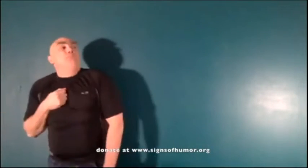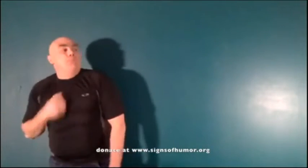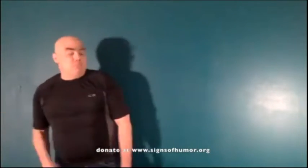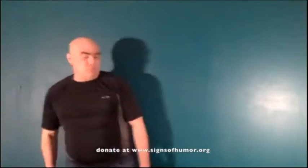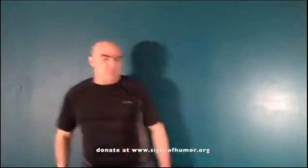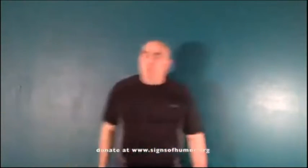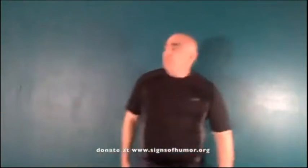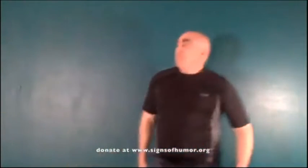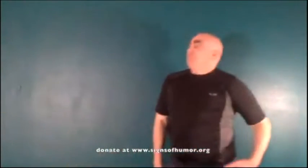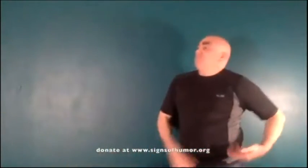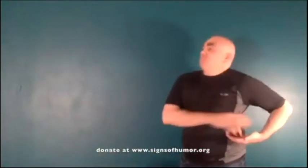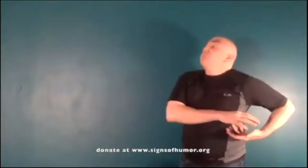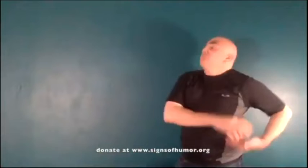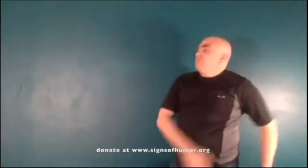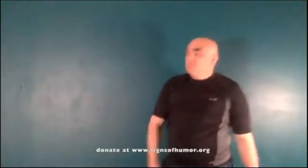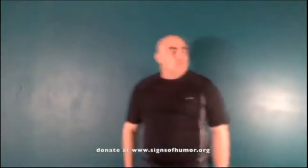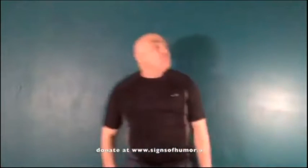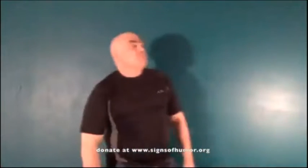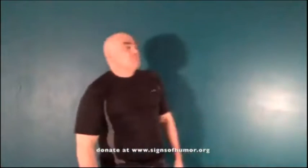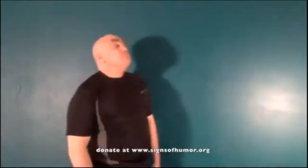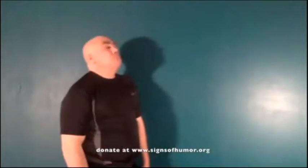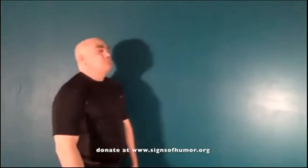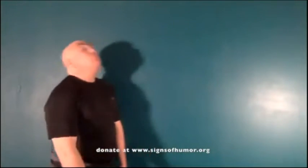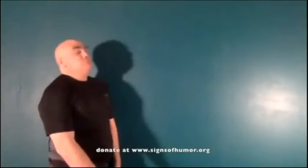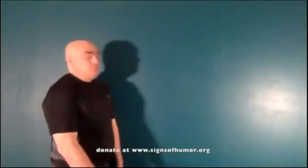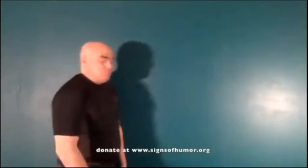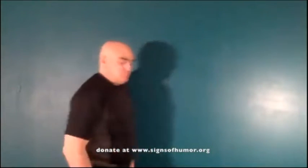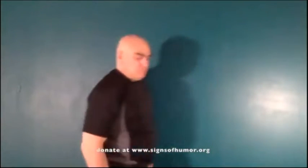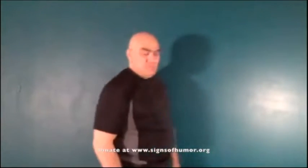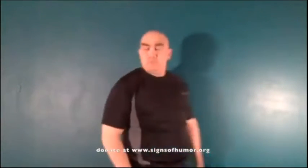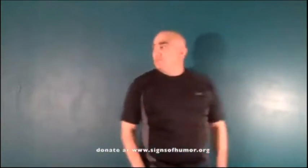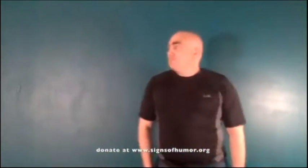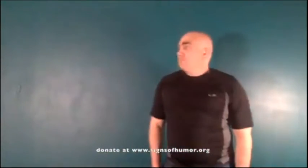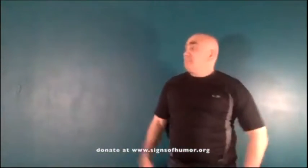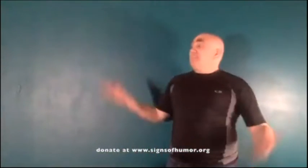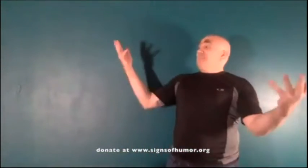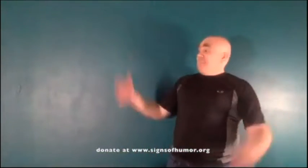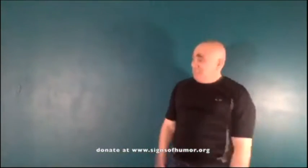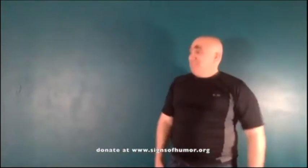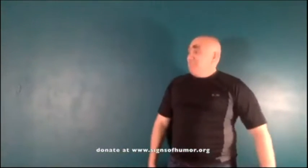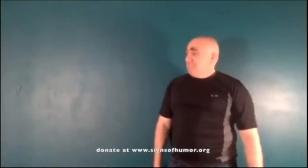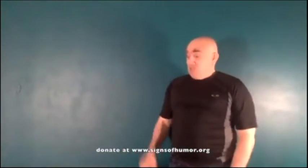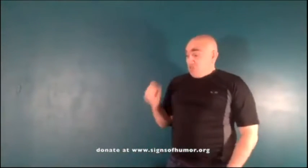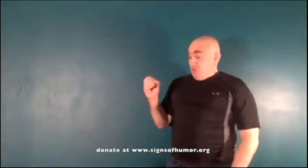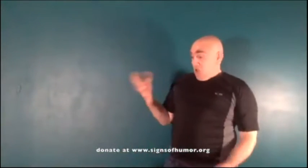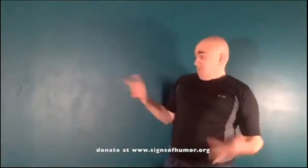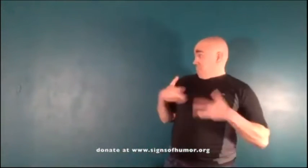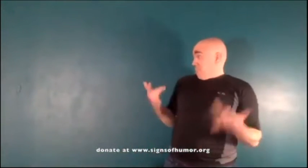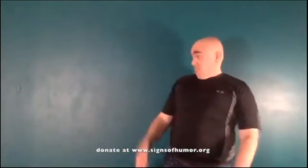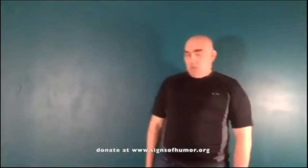Now, I don't know if you've ever seen cats greet one another, but it's a very involved ritual. There are lots of head signals,